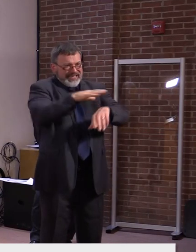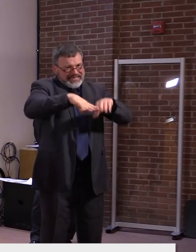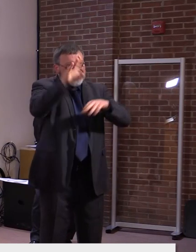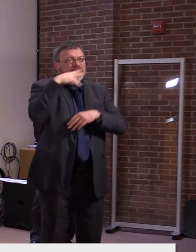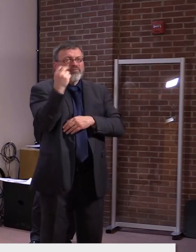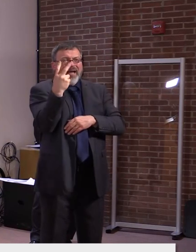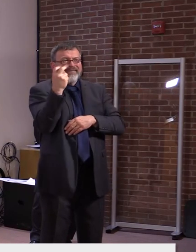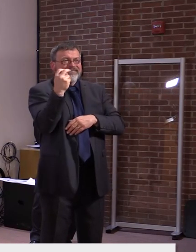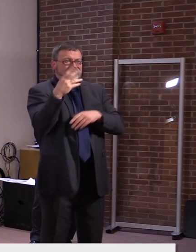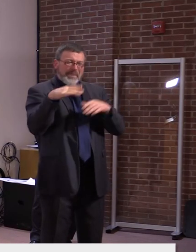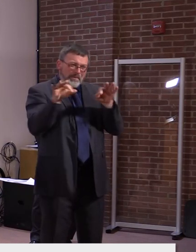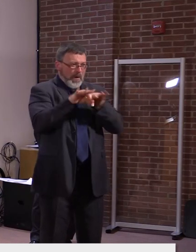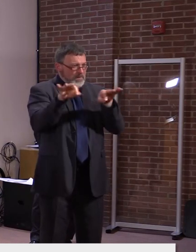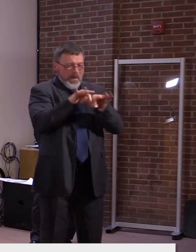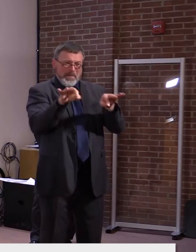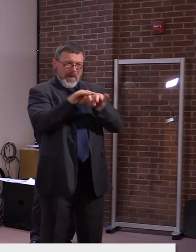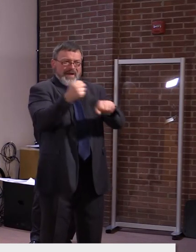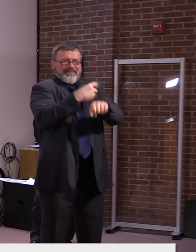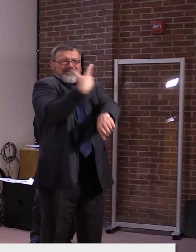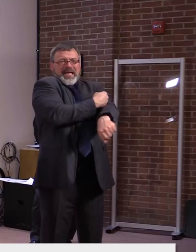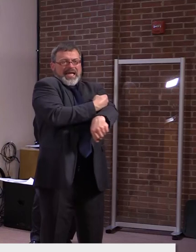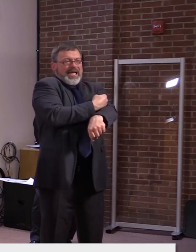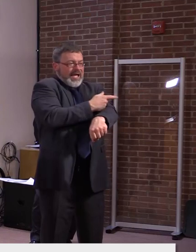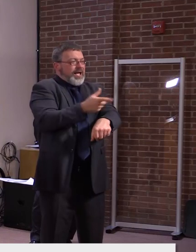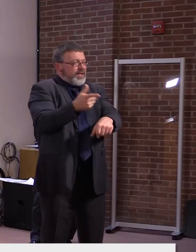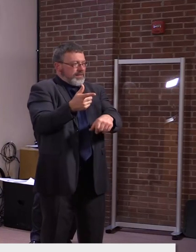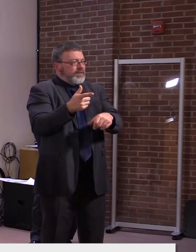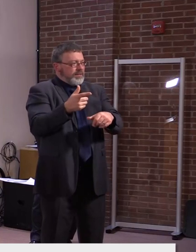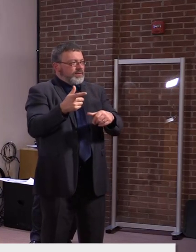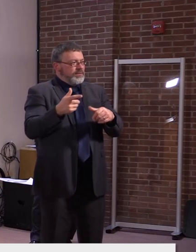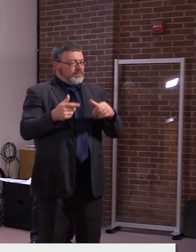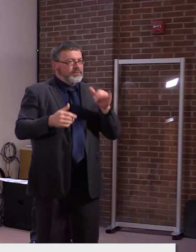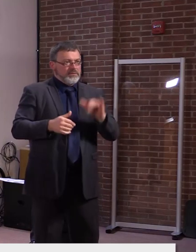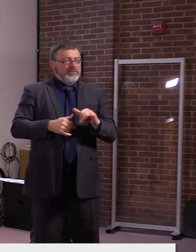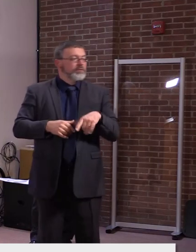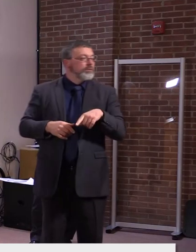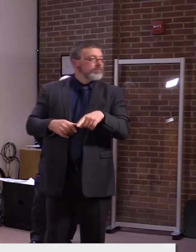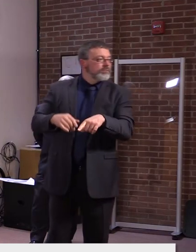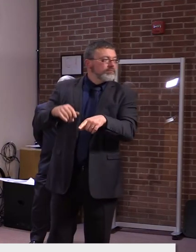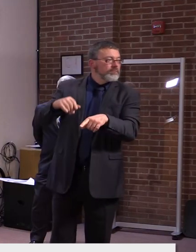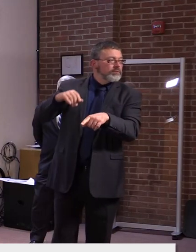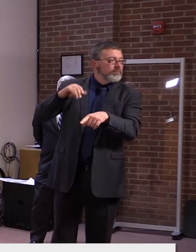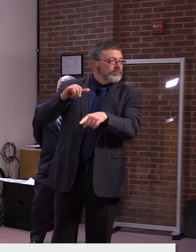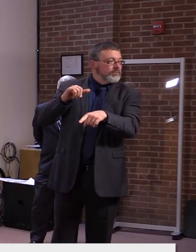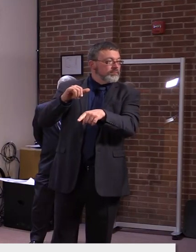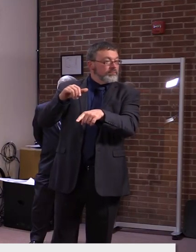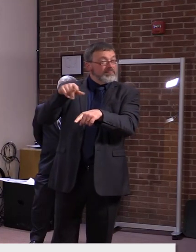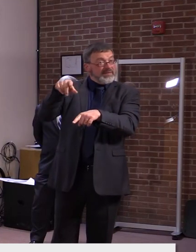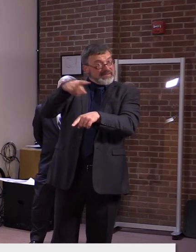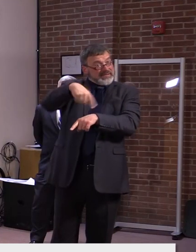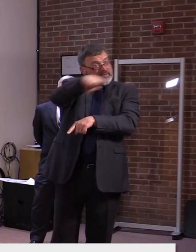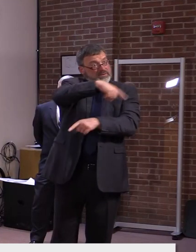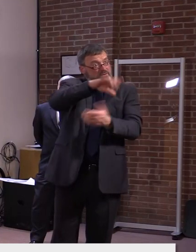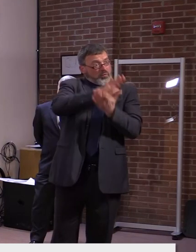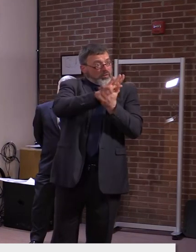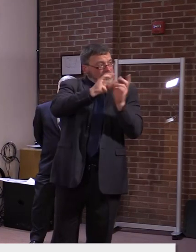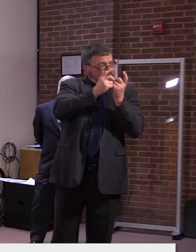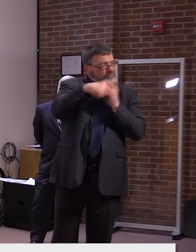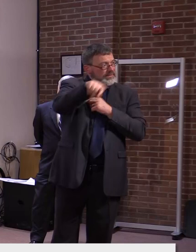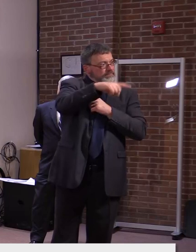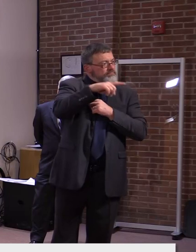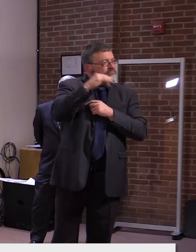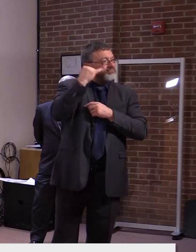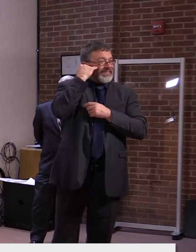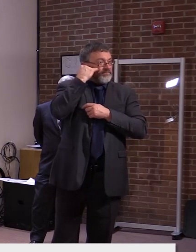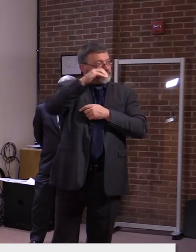Well, I mean, this does also apply to, you know, schools that don't have very high percentage of vaccinated kids,